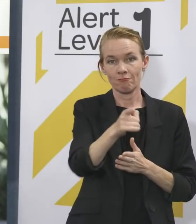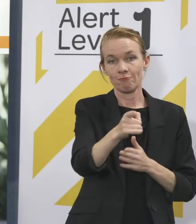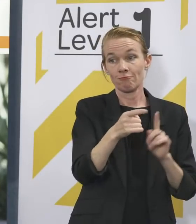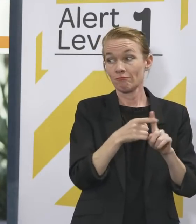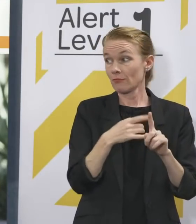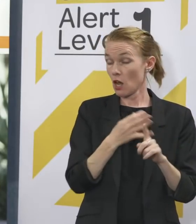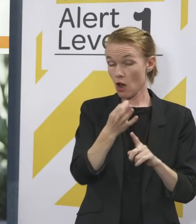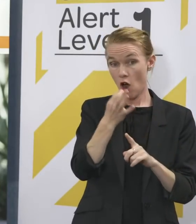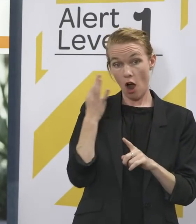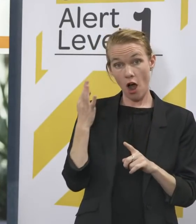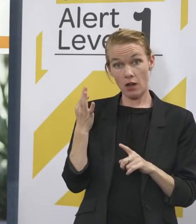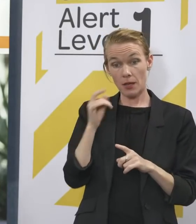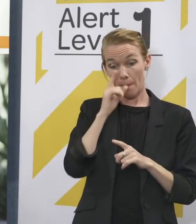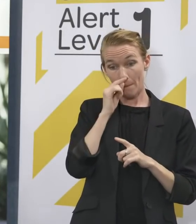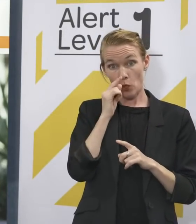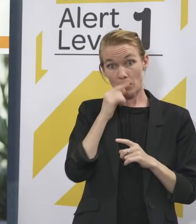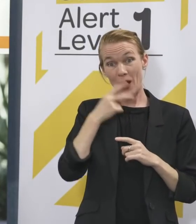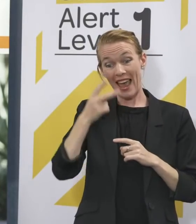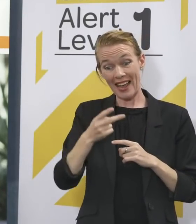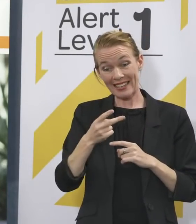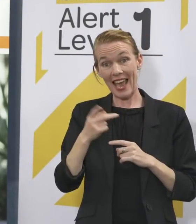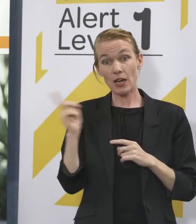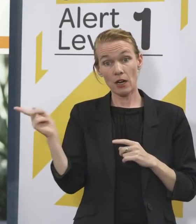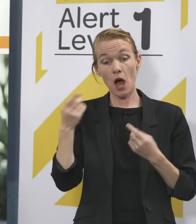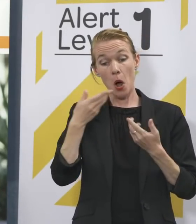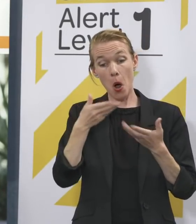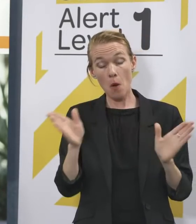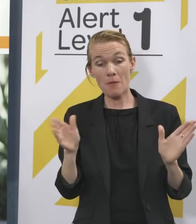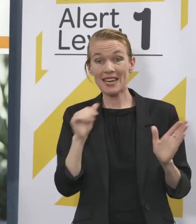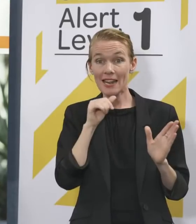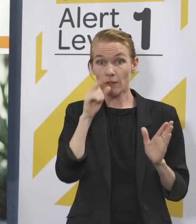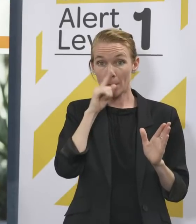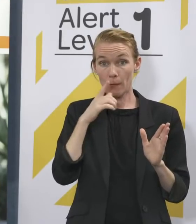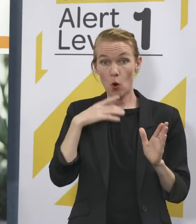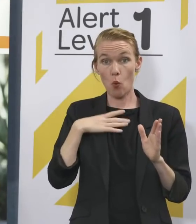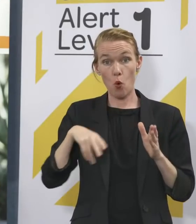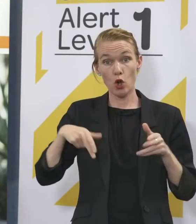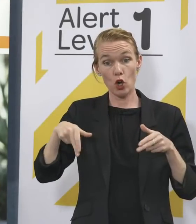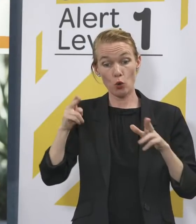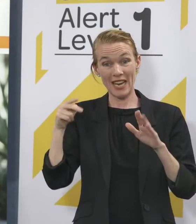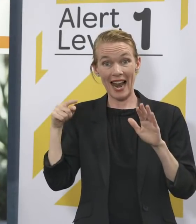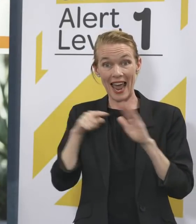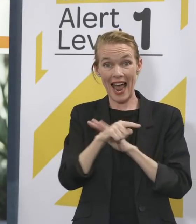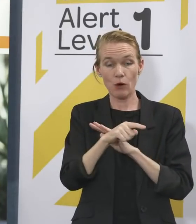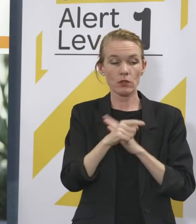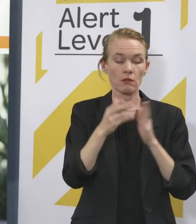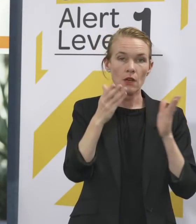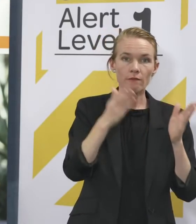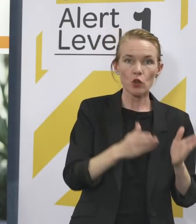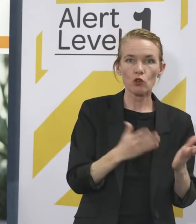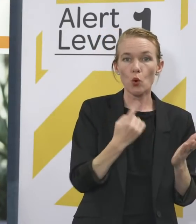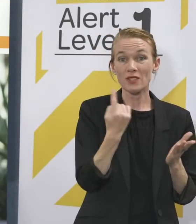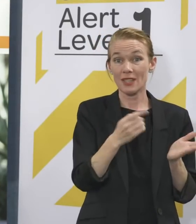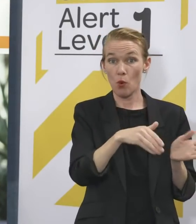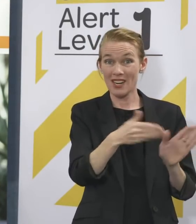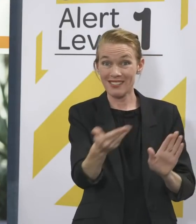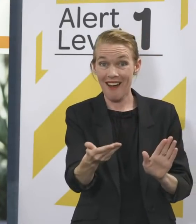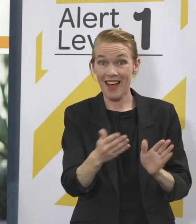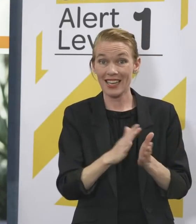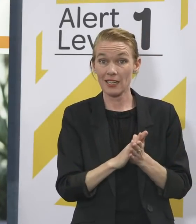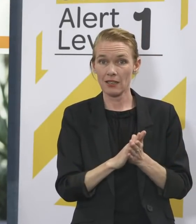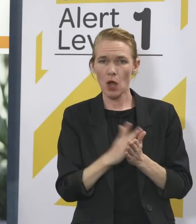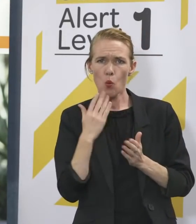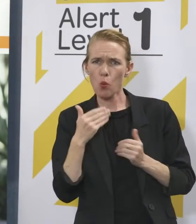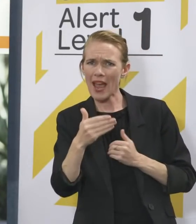indication, but we are actively working on what would need to be in place to be able to reopen that and